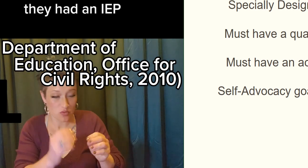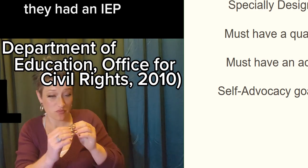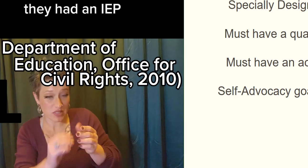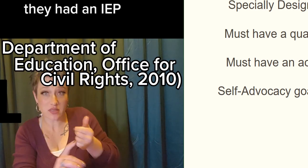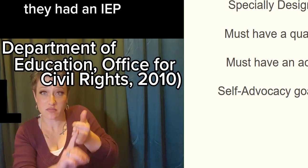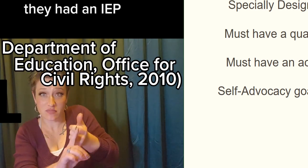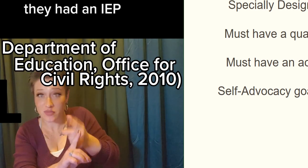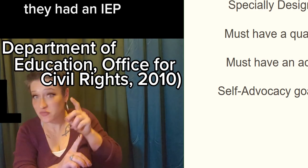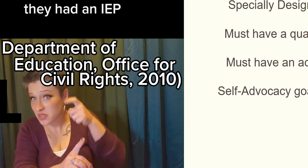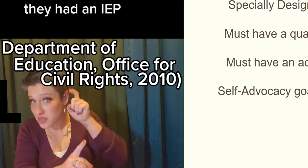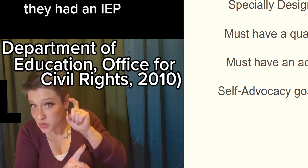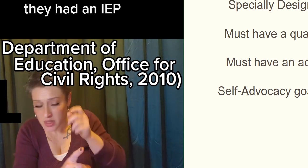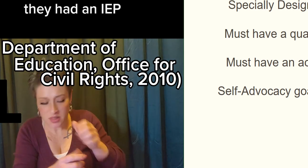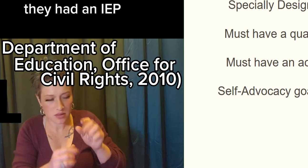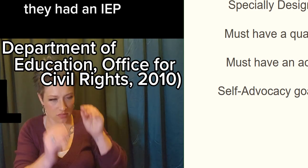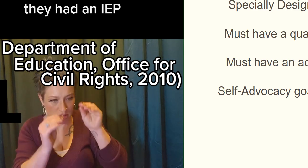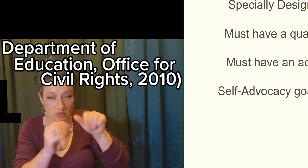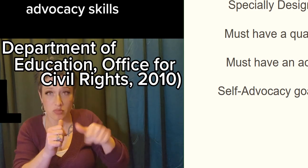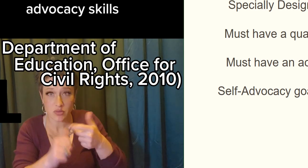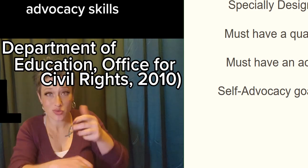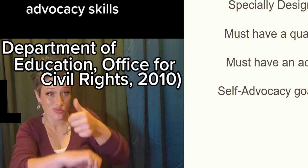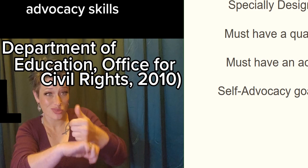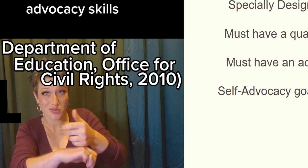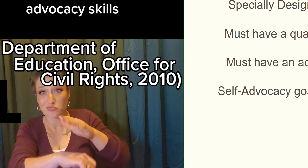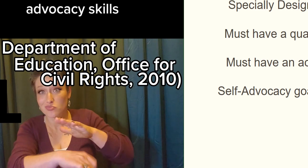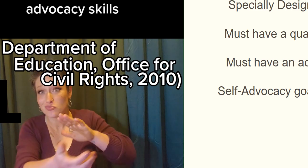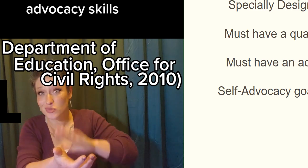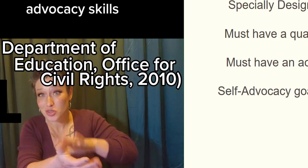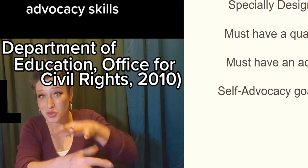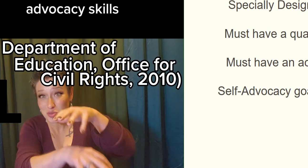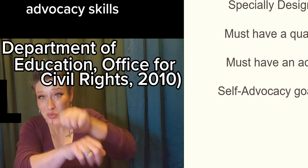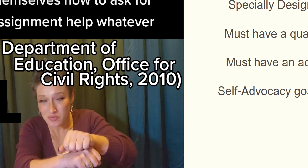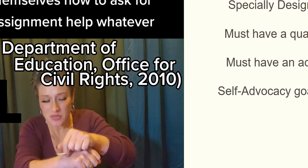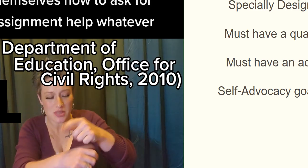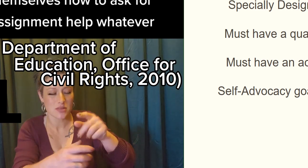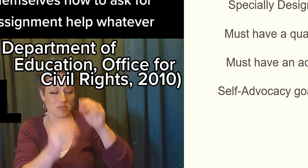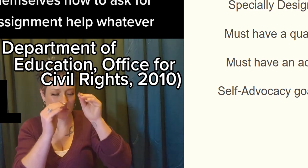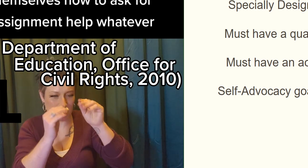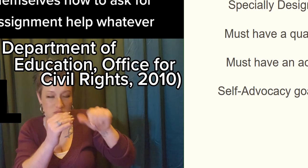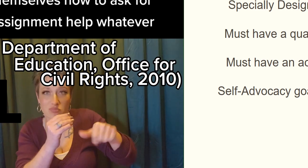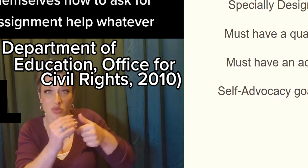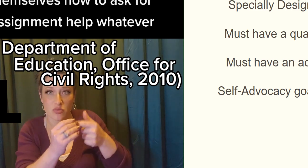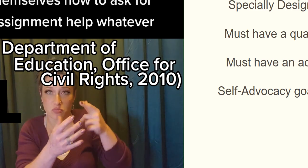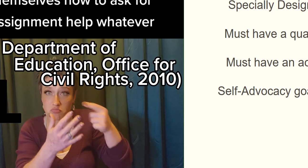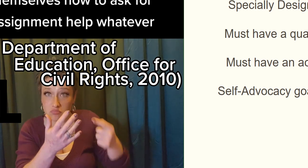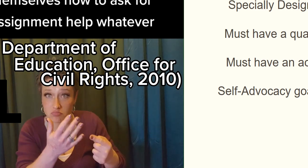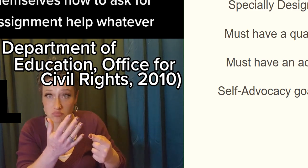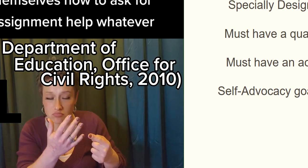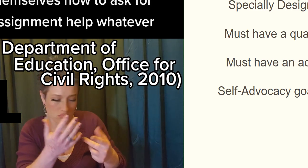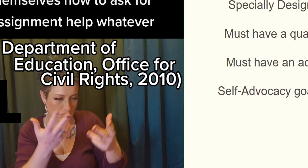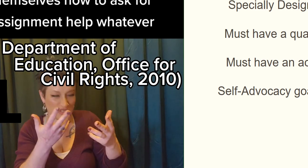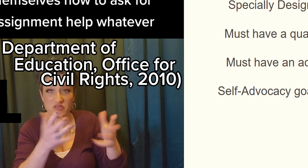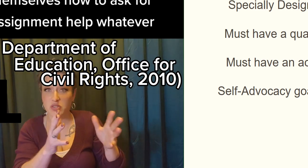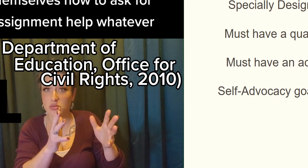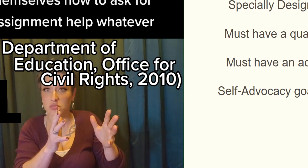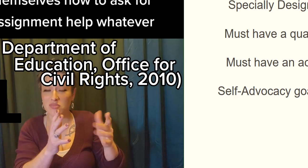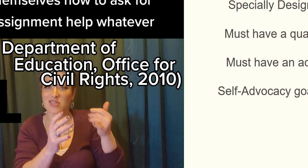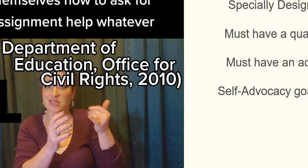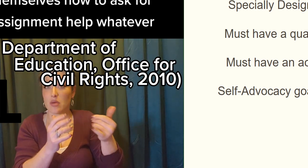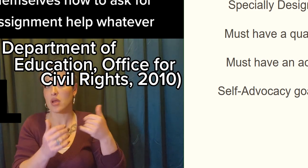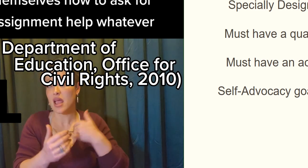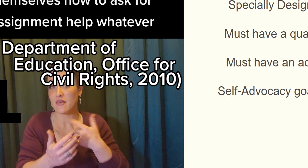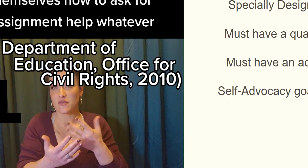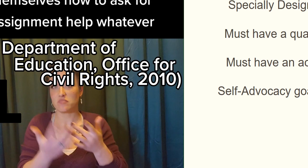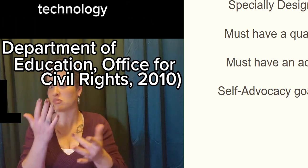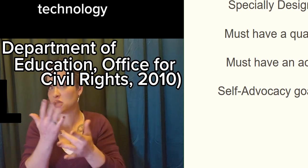So maybe for a few years they had an IEP and they learned some self-advocacy skills, how to fix their hearing aids themselves, how to ask for assignment